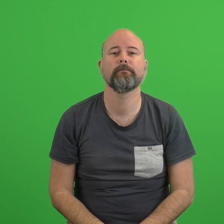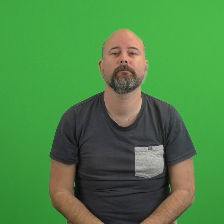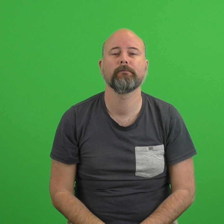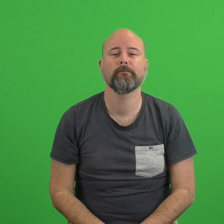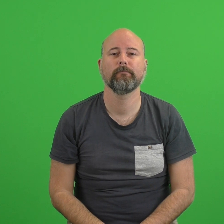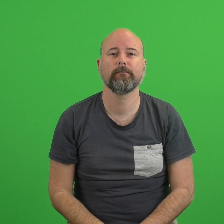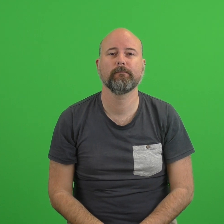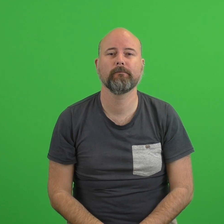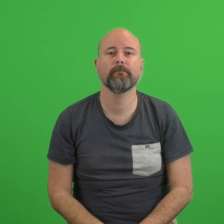down hills.